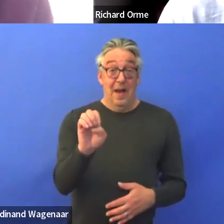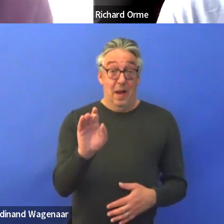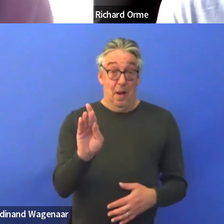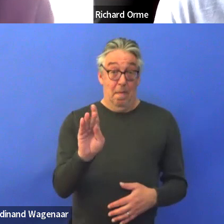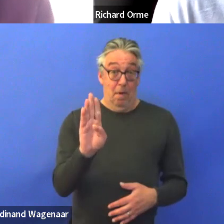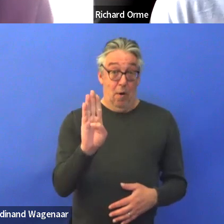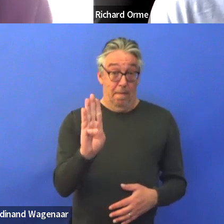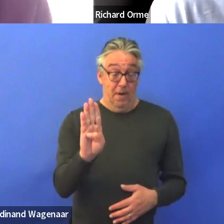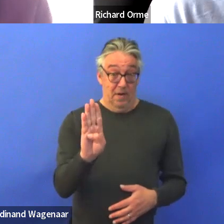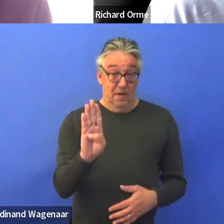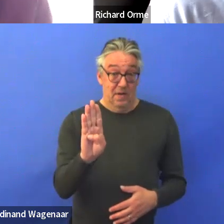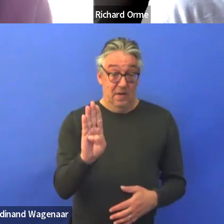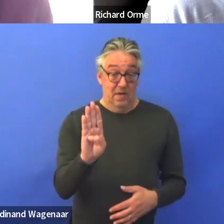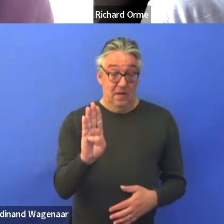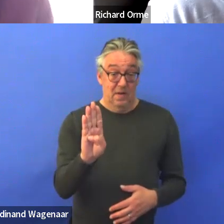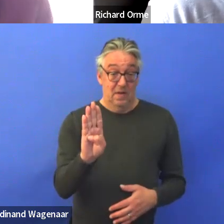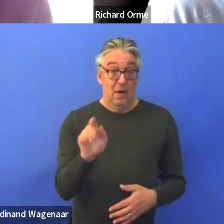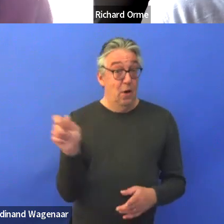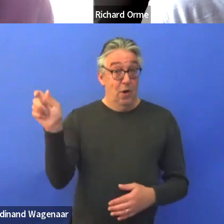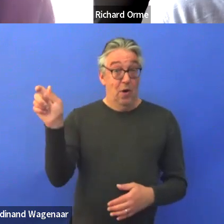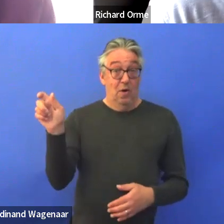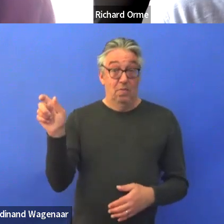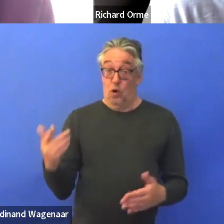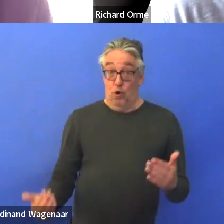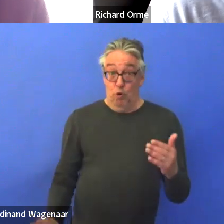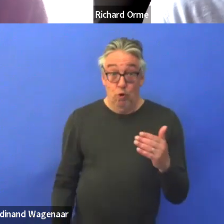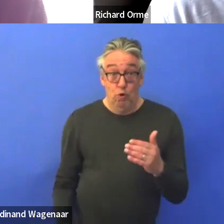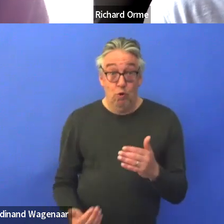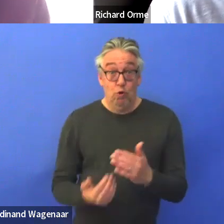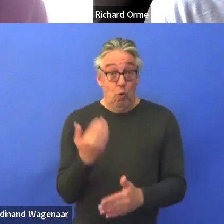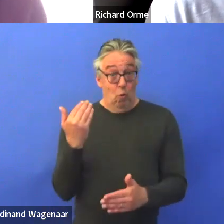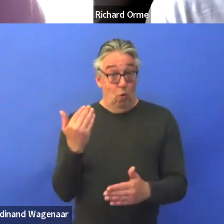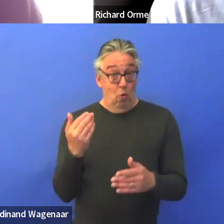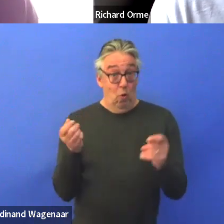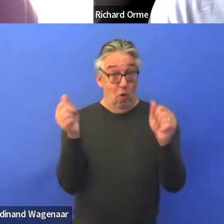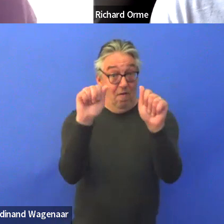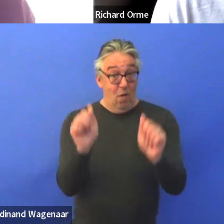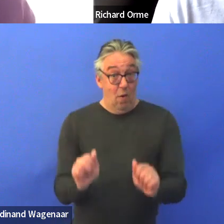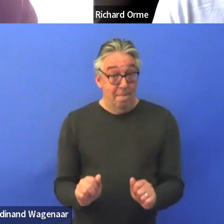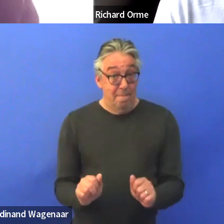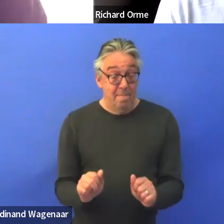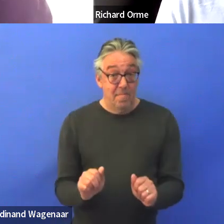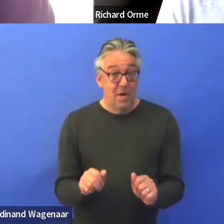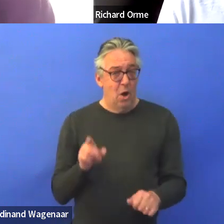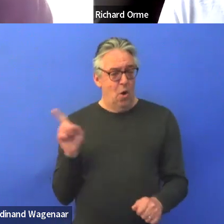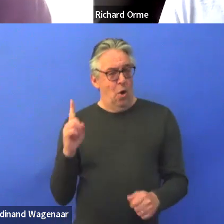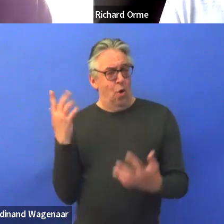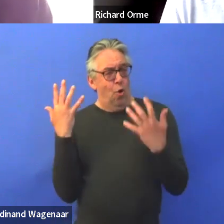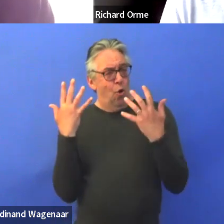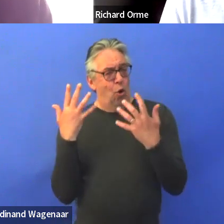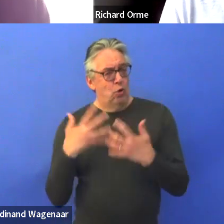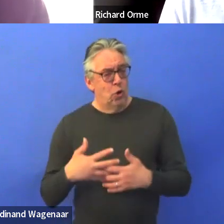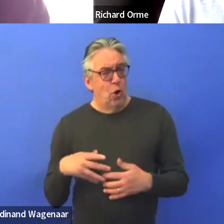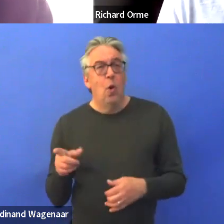is coming as a new format for certain publishers, and one of their concerns is about